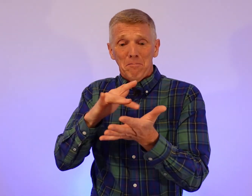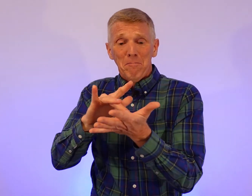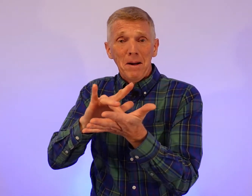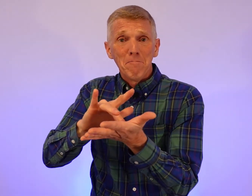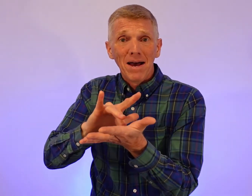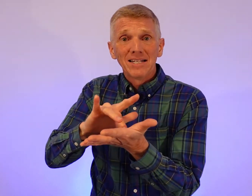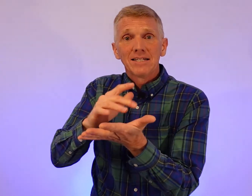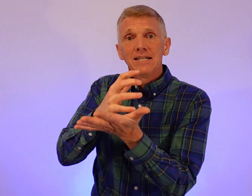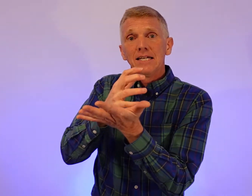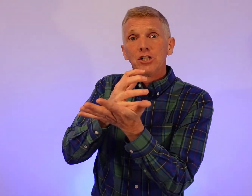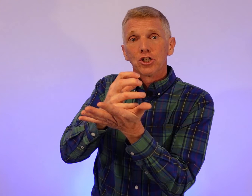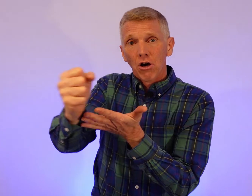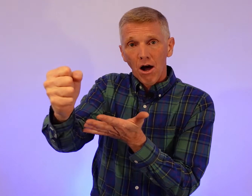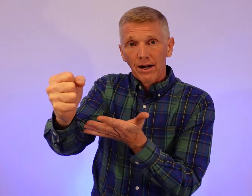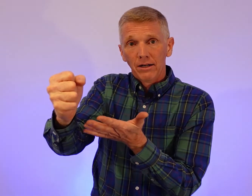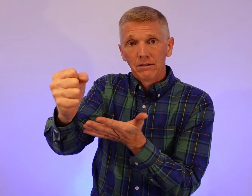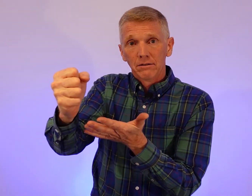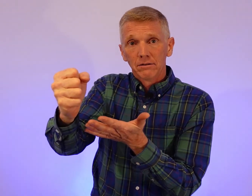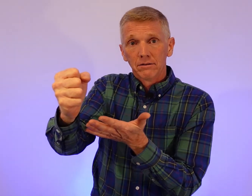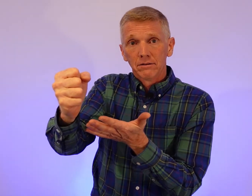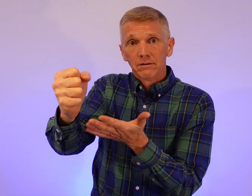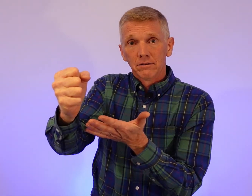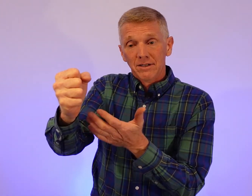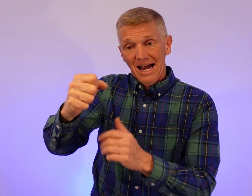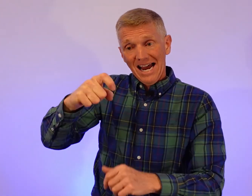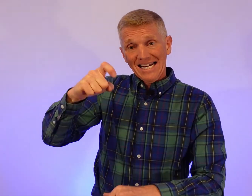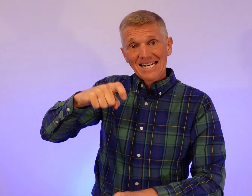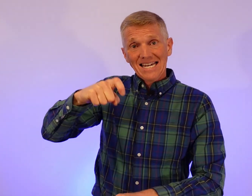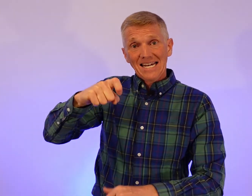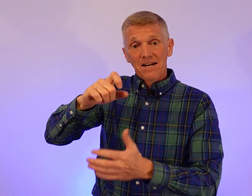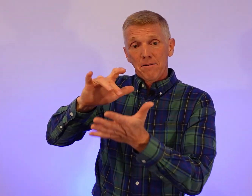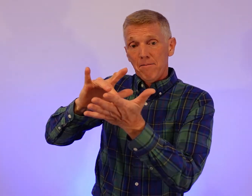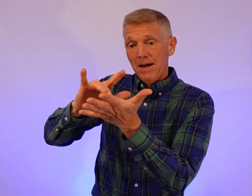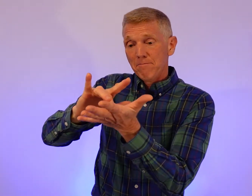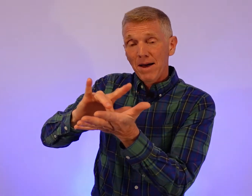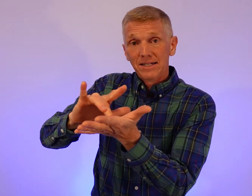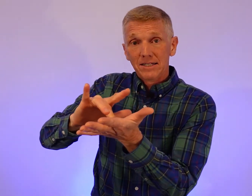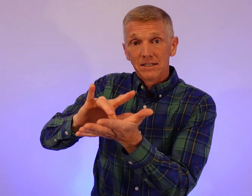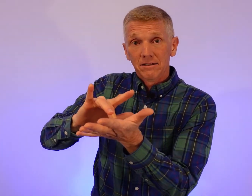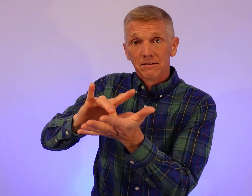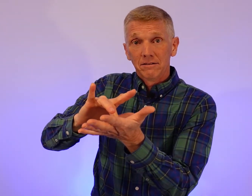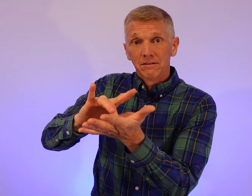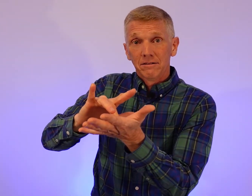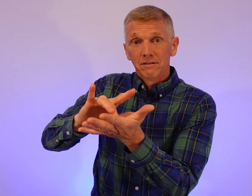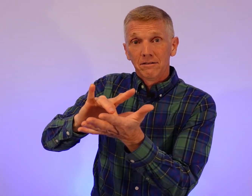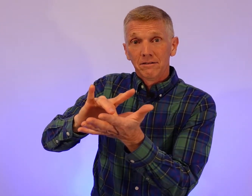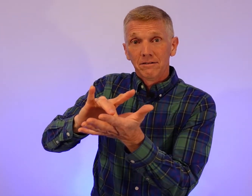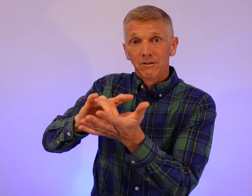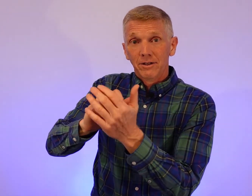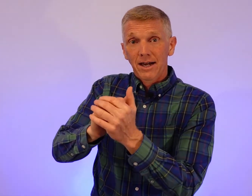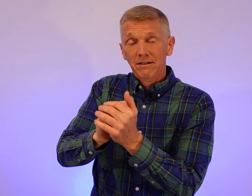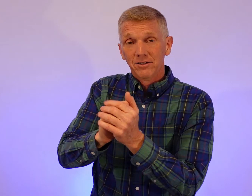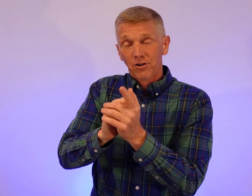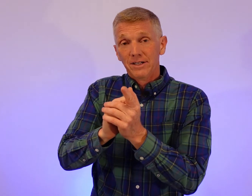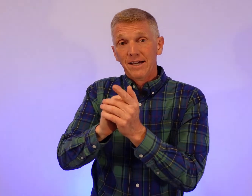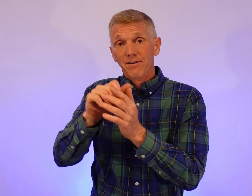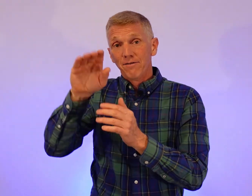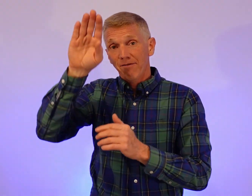My medicine is gone. I need my medicine. Okay, let's start again.